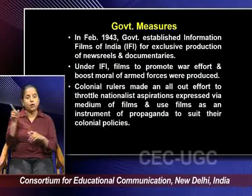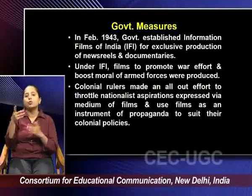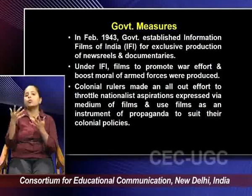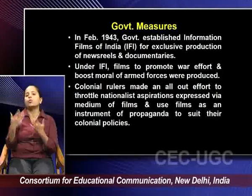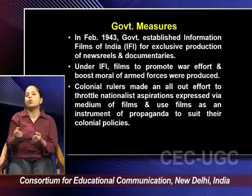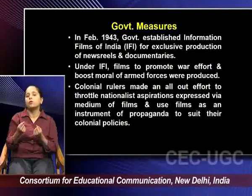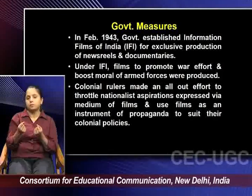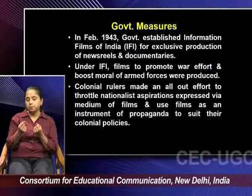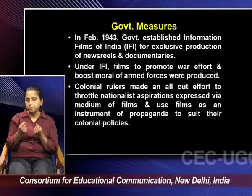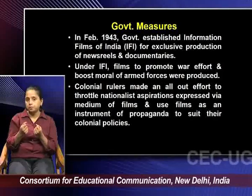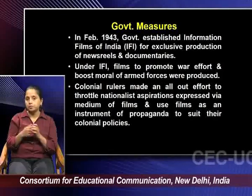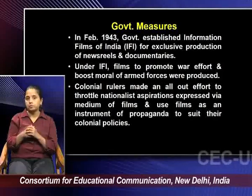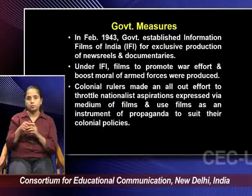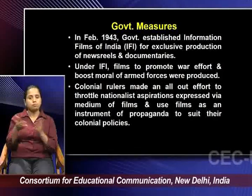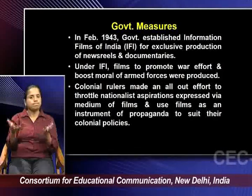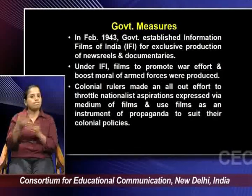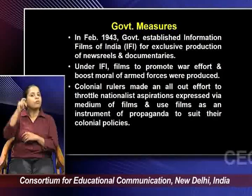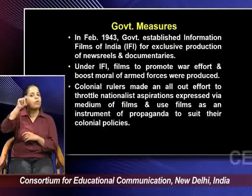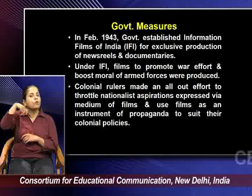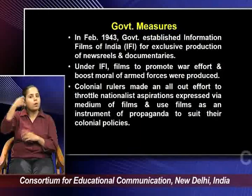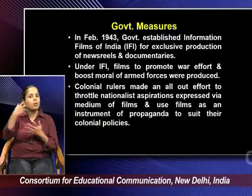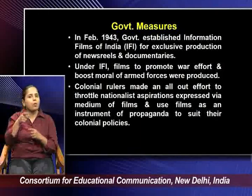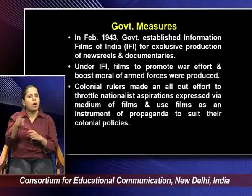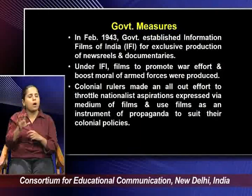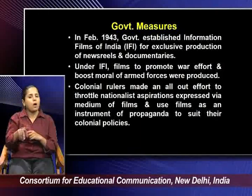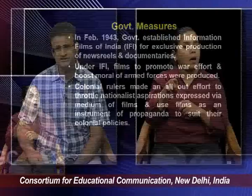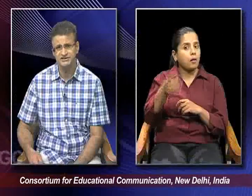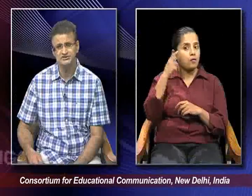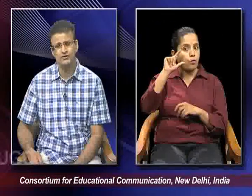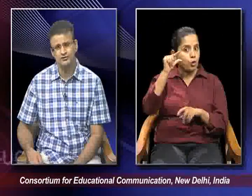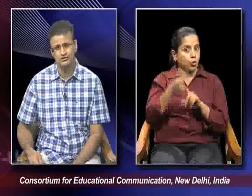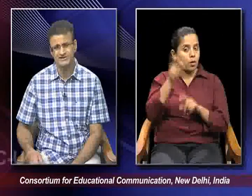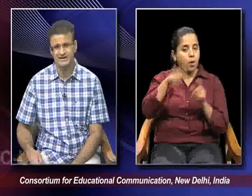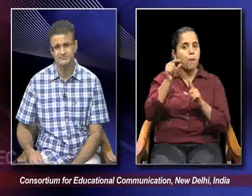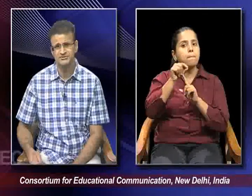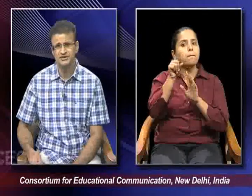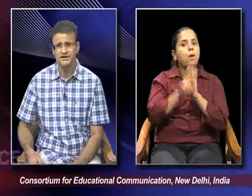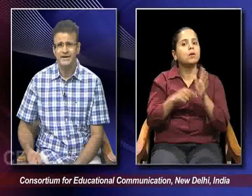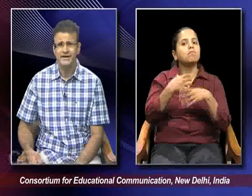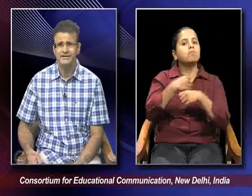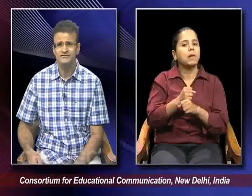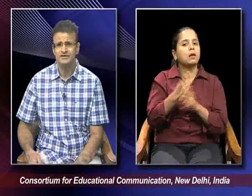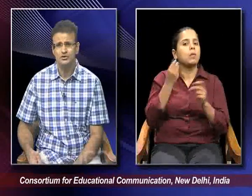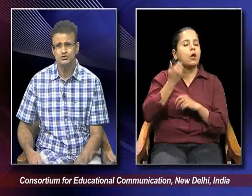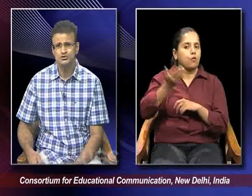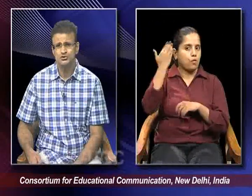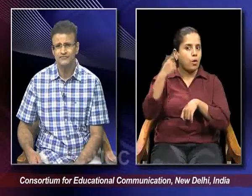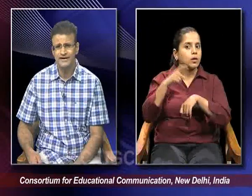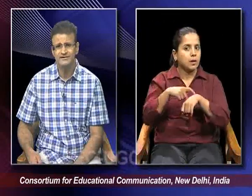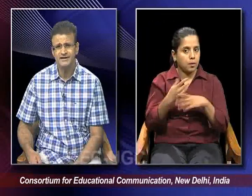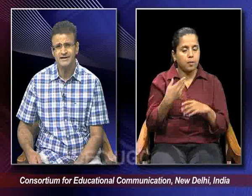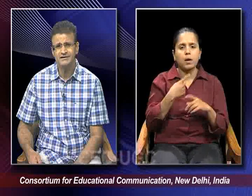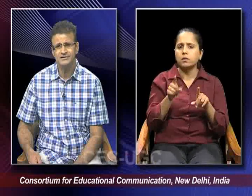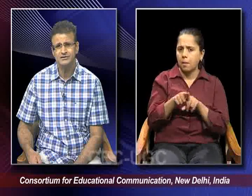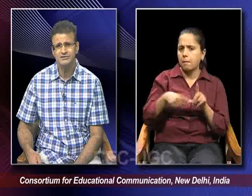in a way promote films which were suiting the colonial policies of those times. And we also